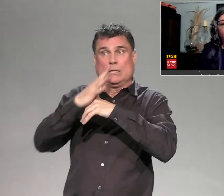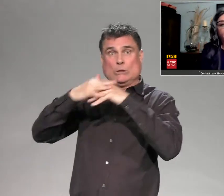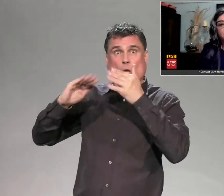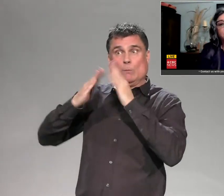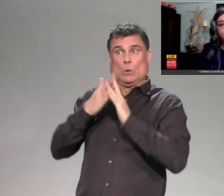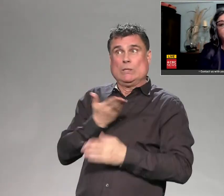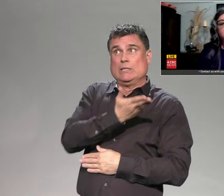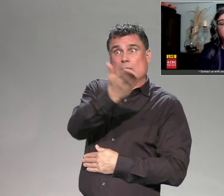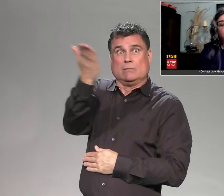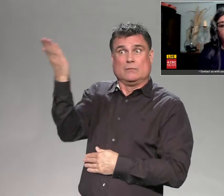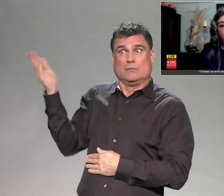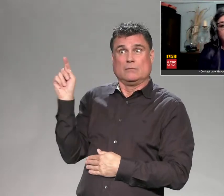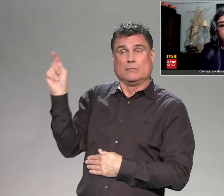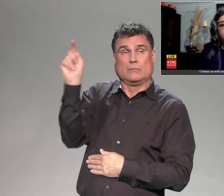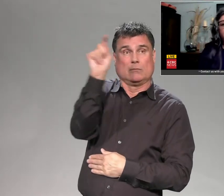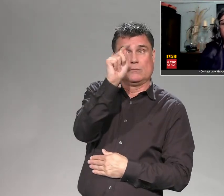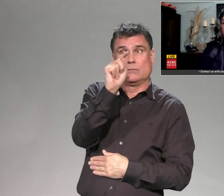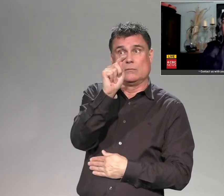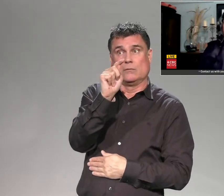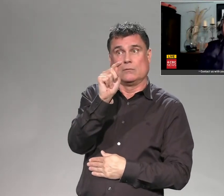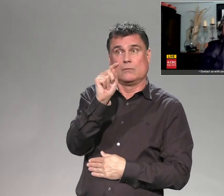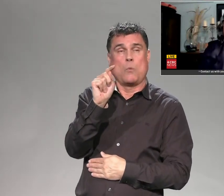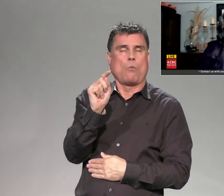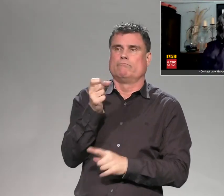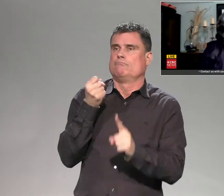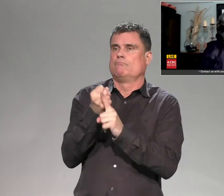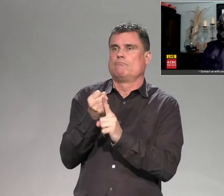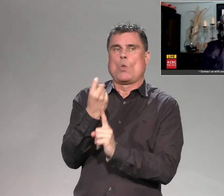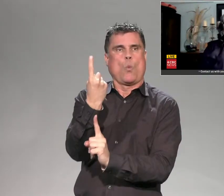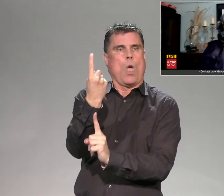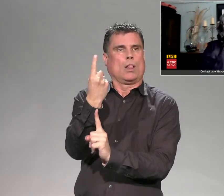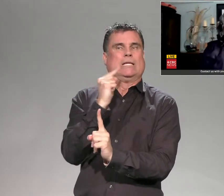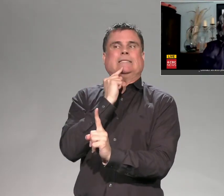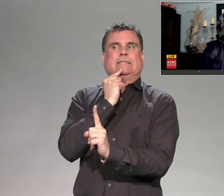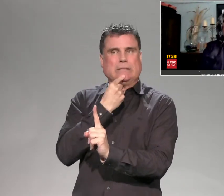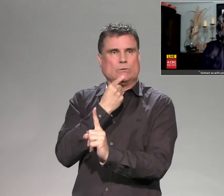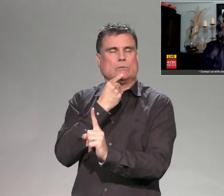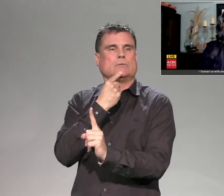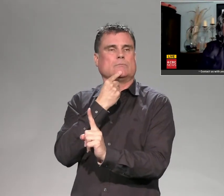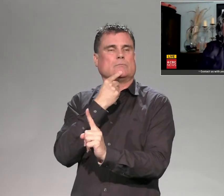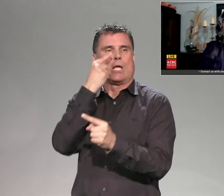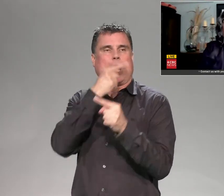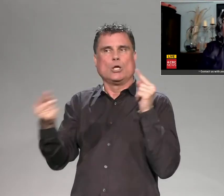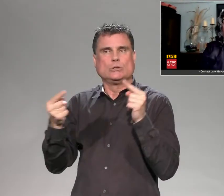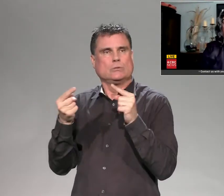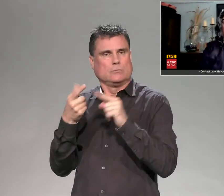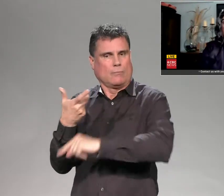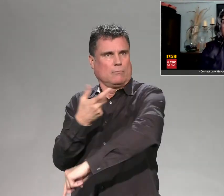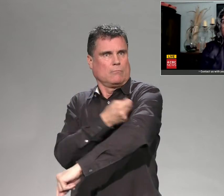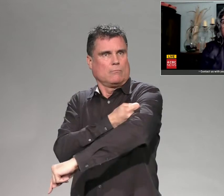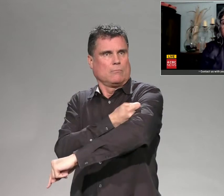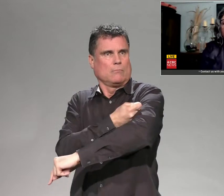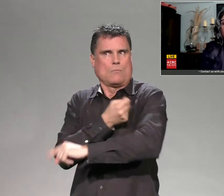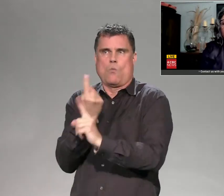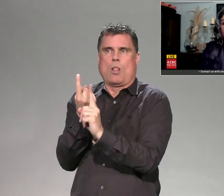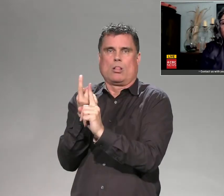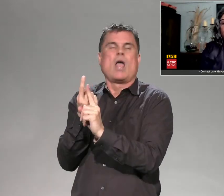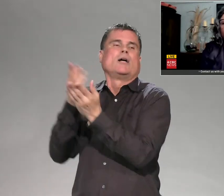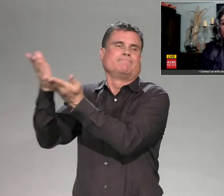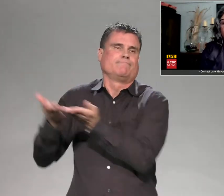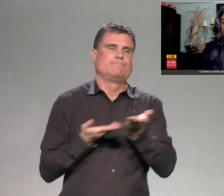that required somebody to go to hospital. They were only there for a few hours and they recovered quite well. So it's